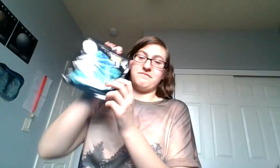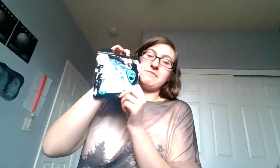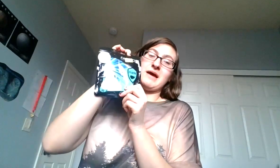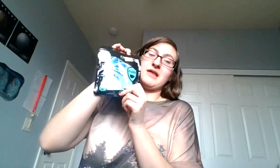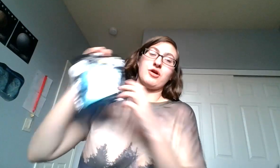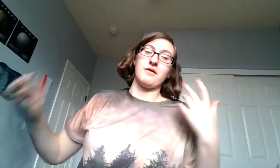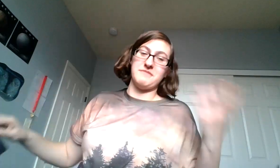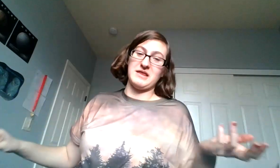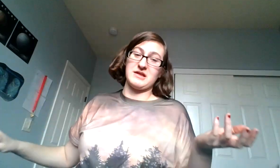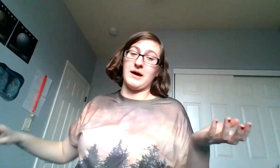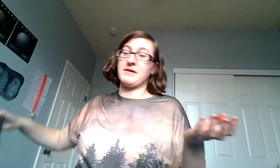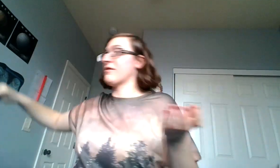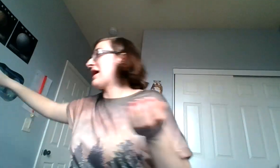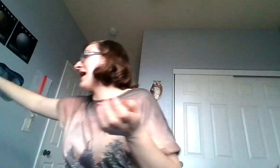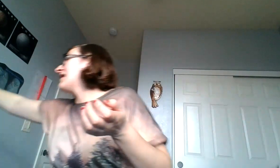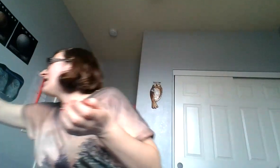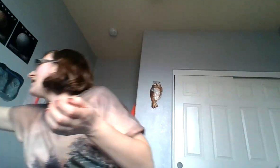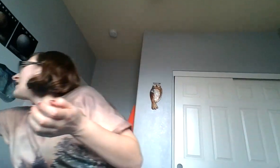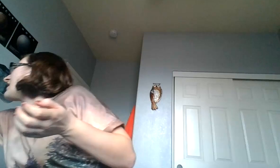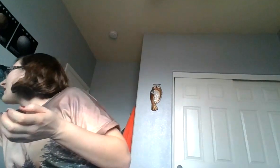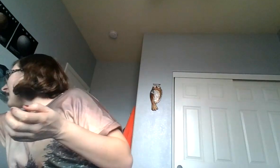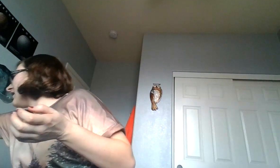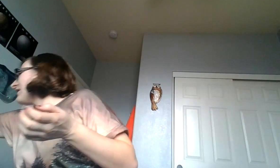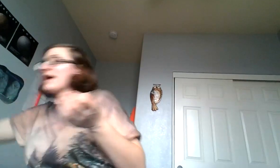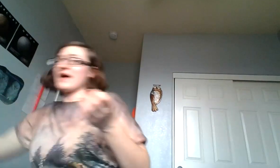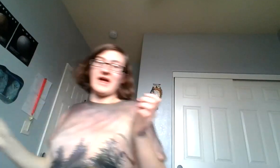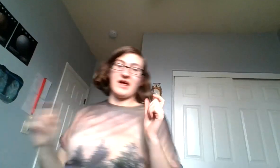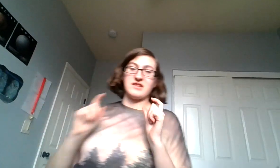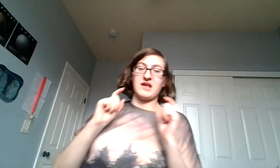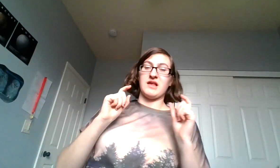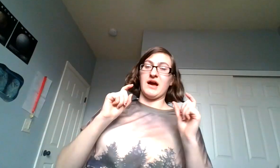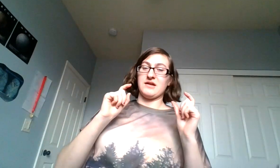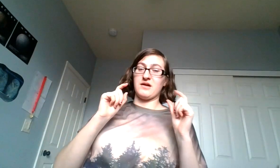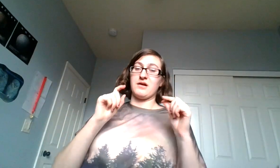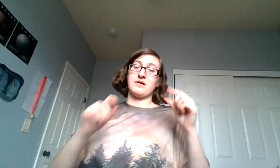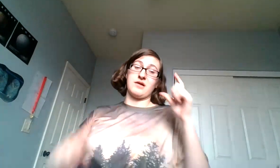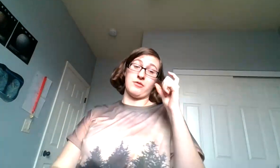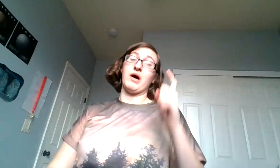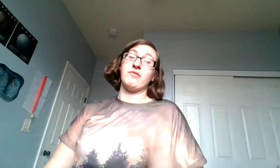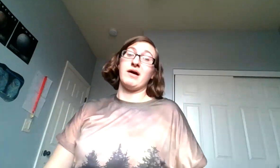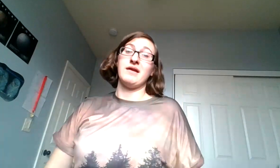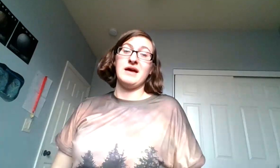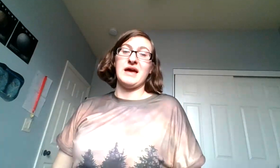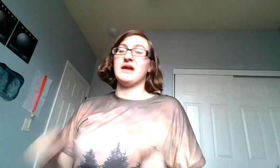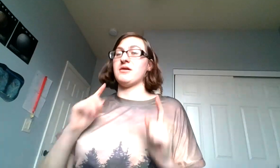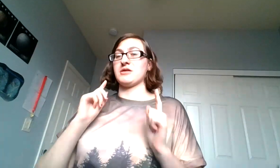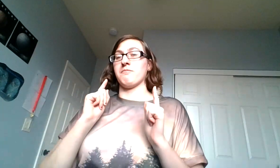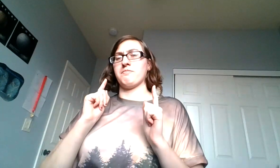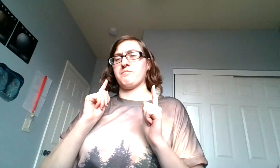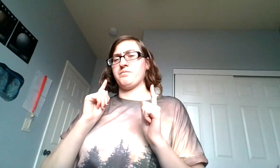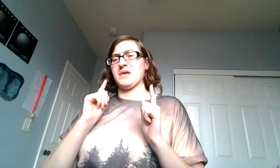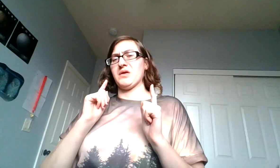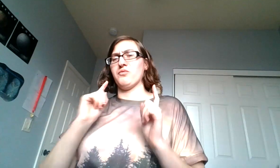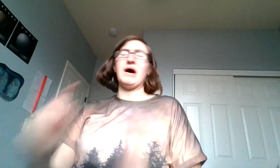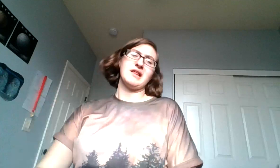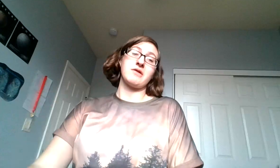mask or face cover you had. Carry a hand sanitizer, the small one. And also, wash your hand